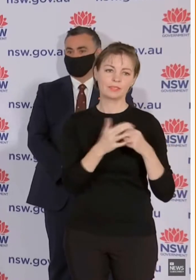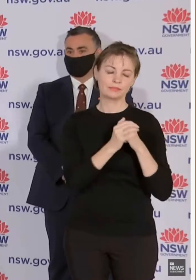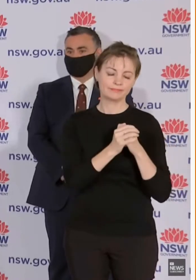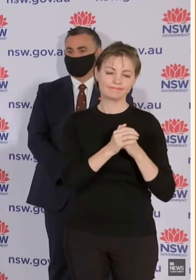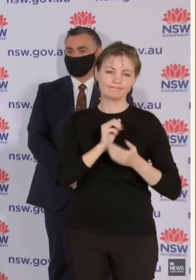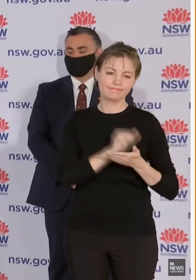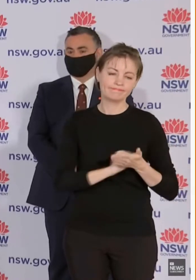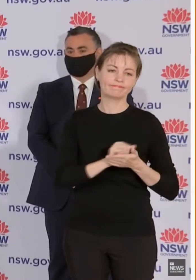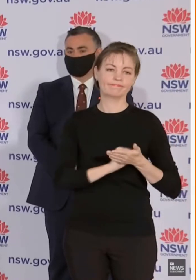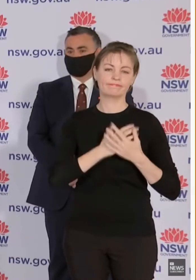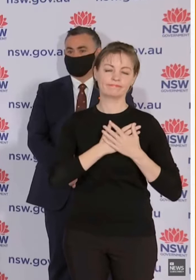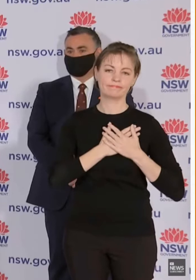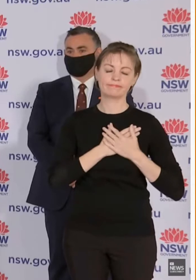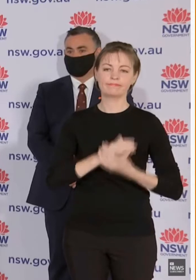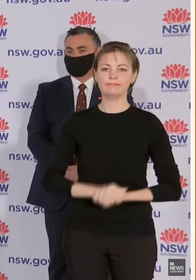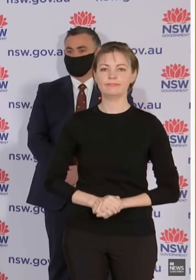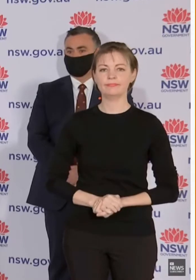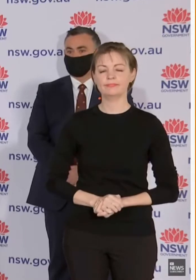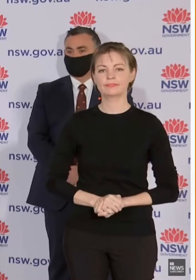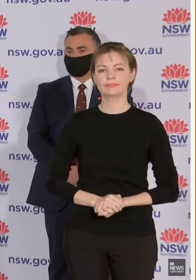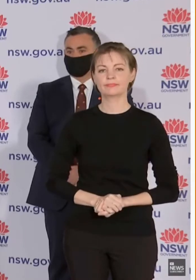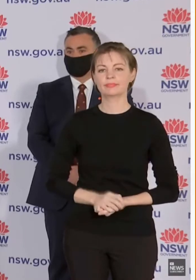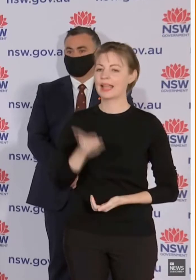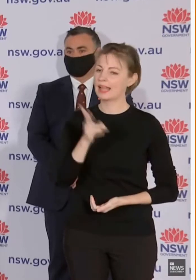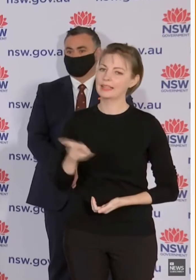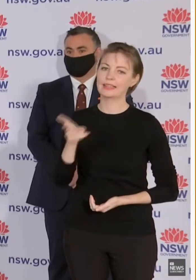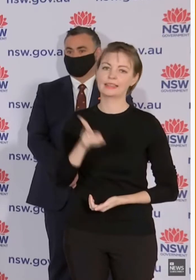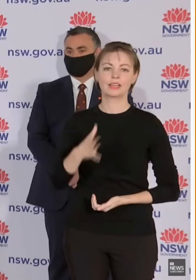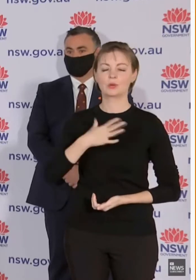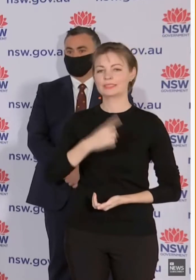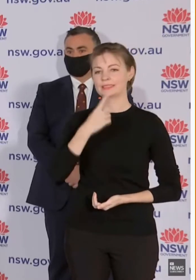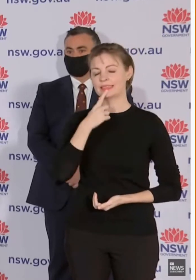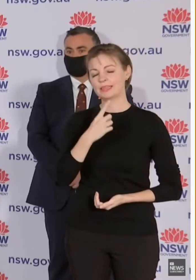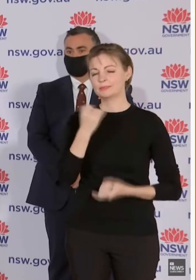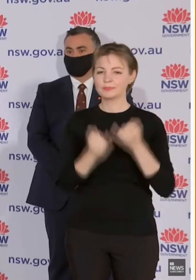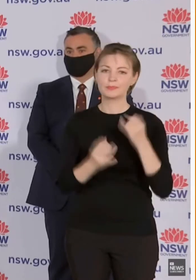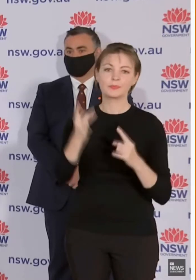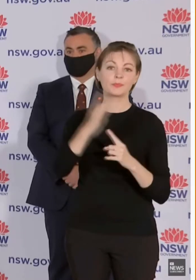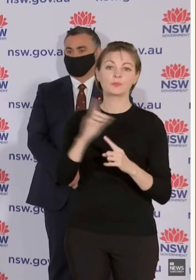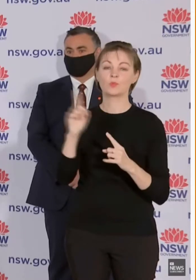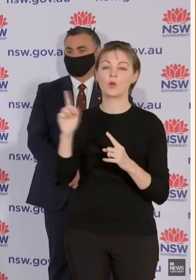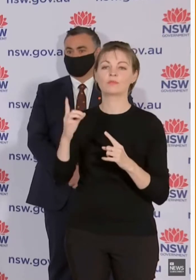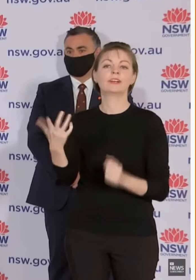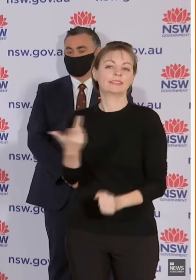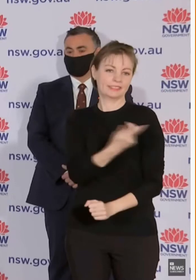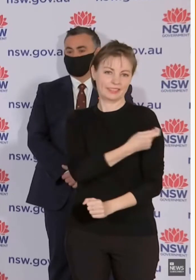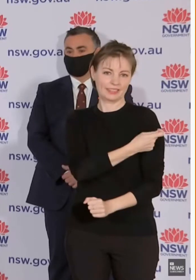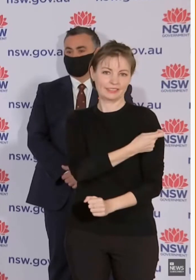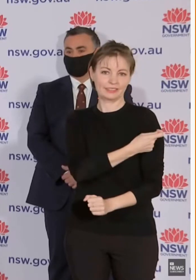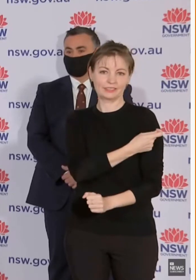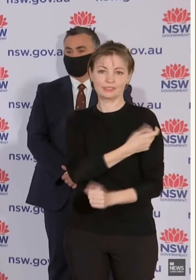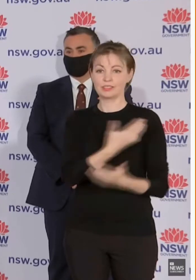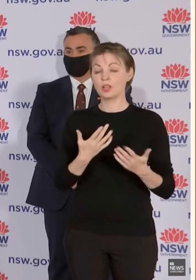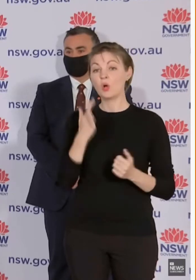people. Again, I wanted to stress the importance of vaccination, and we're looking forward in this week, perhaps we get to the 7